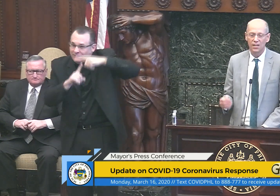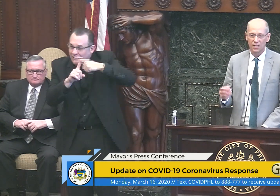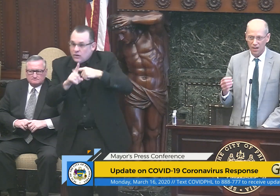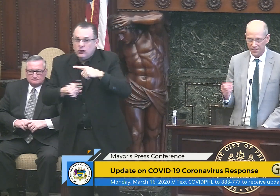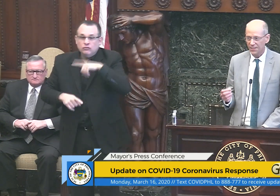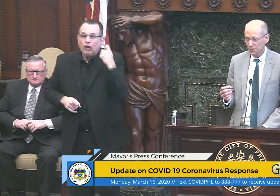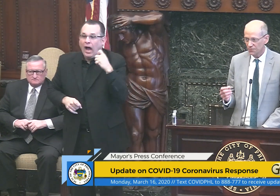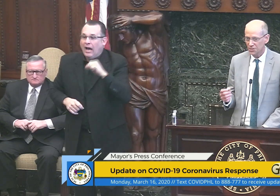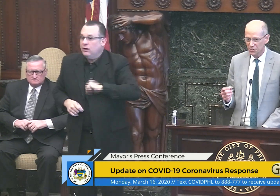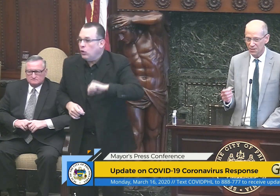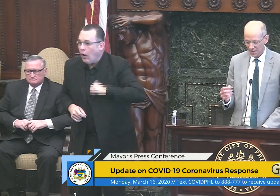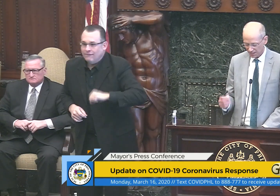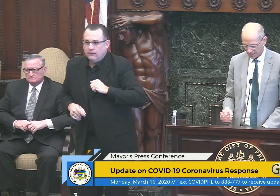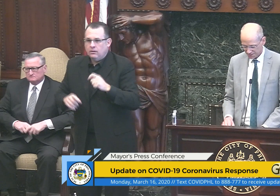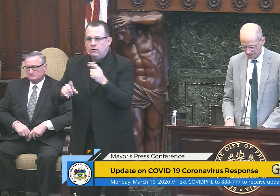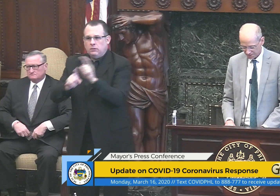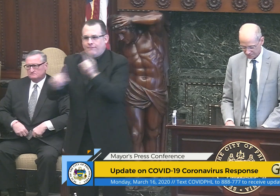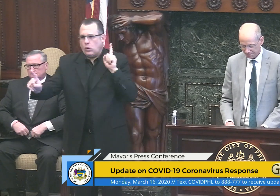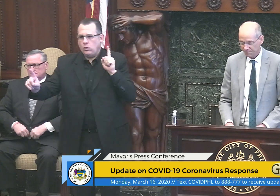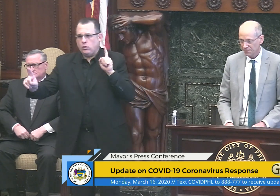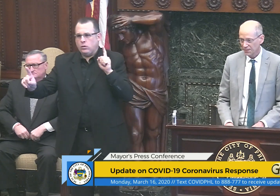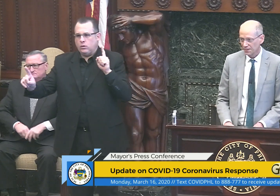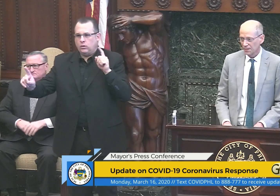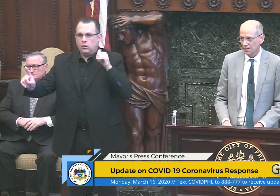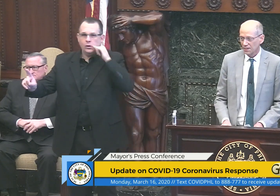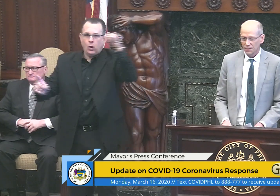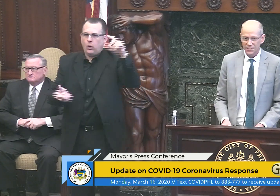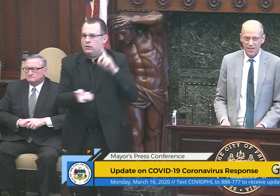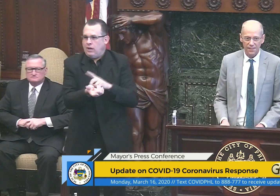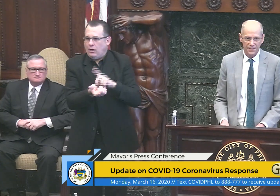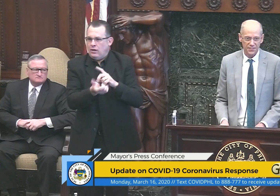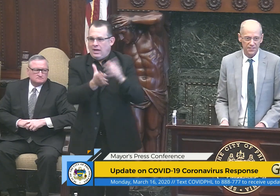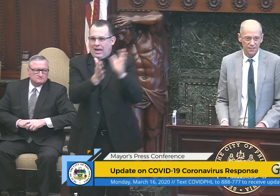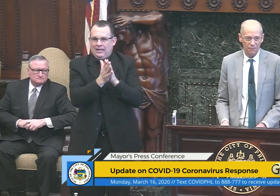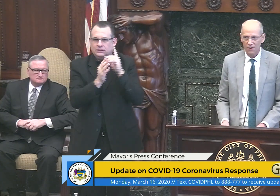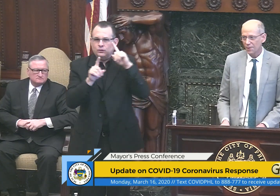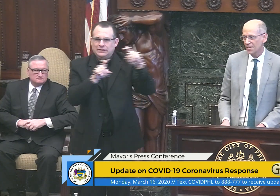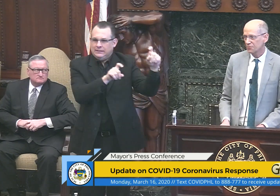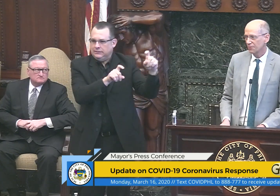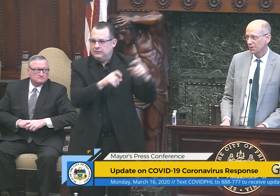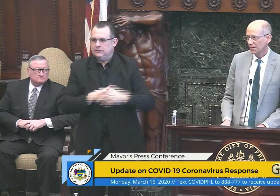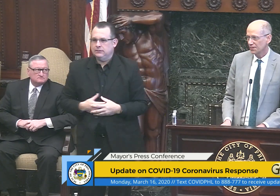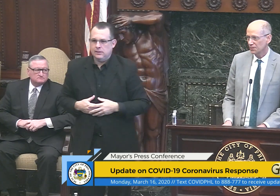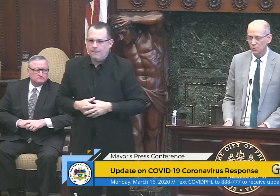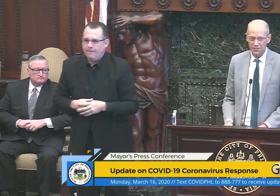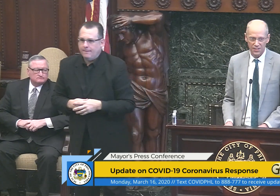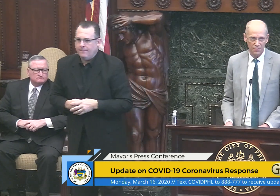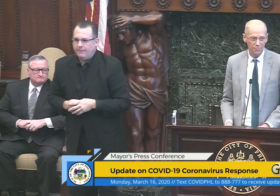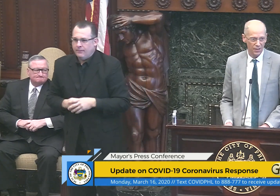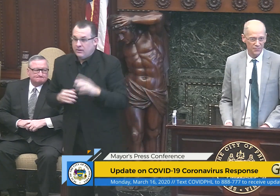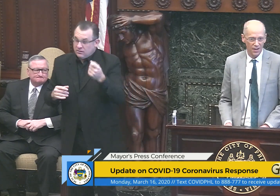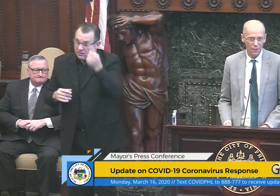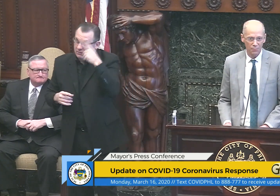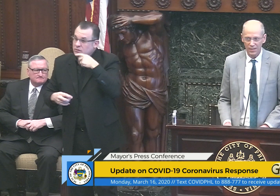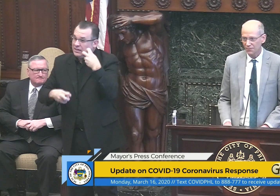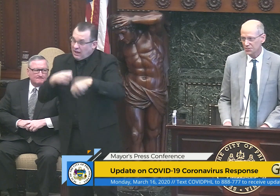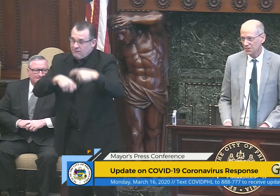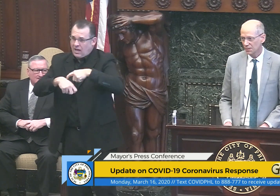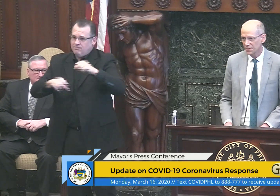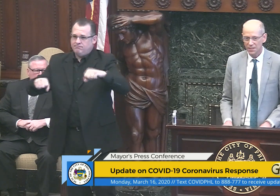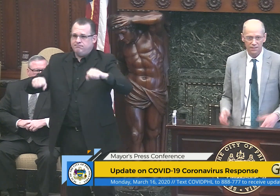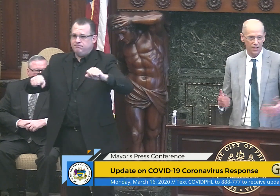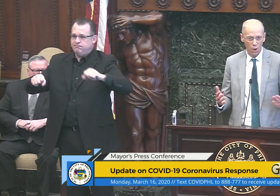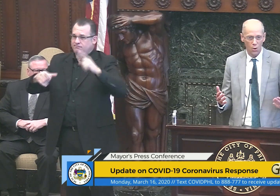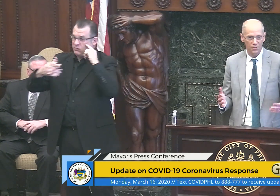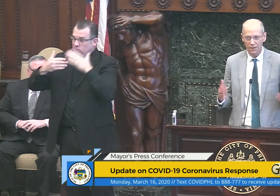people. Contact your physician about getting a test. Let me say, this is a rough patch for everybody here, where there's going to be a period of time when many of us are